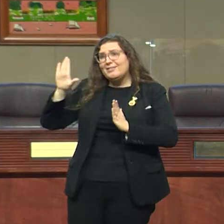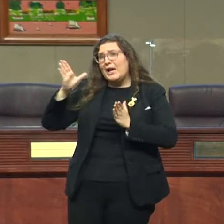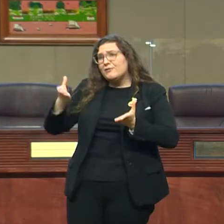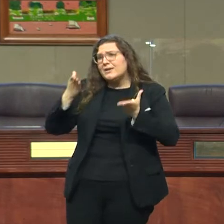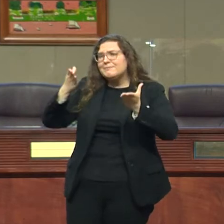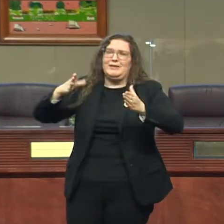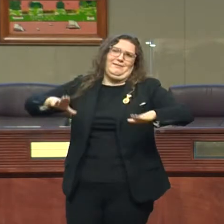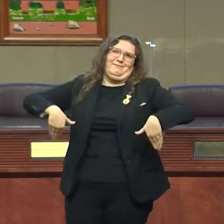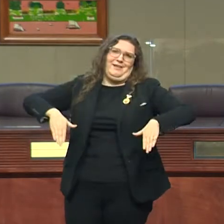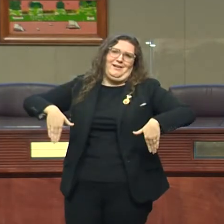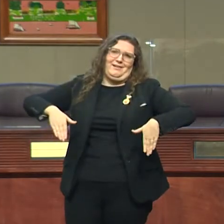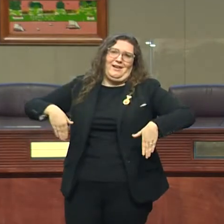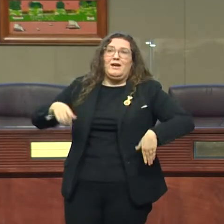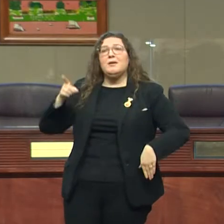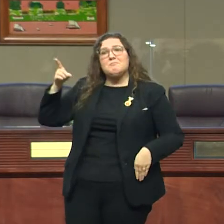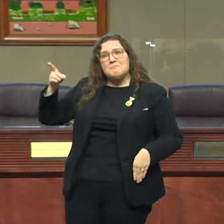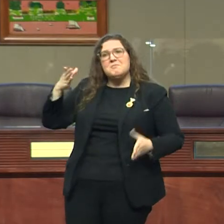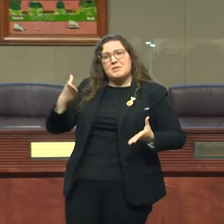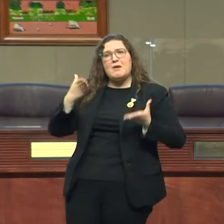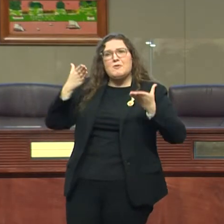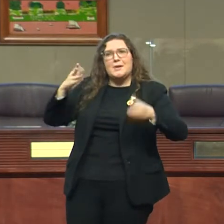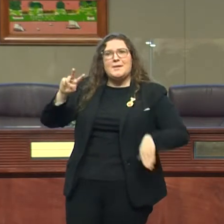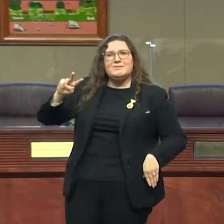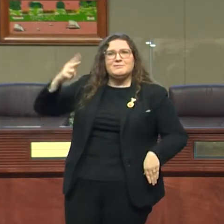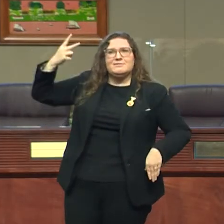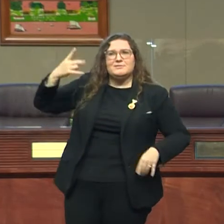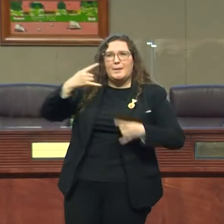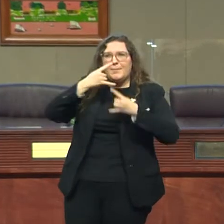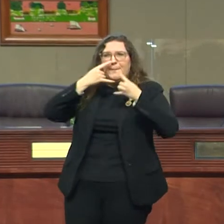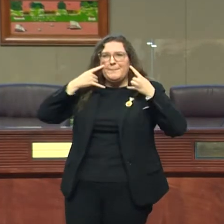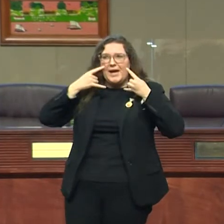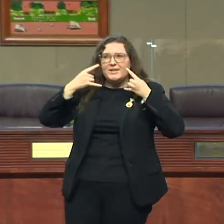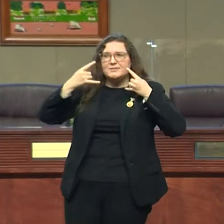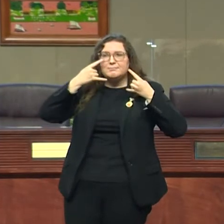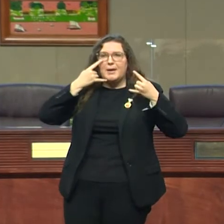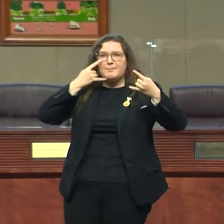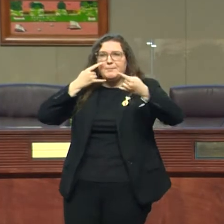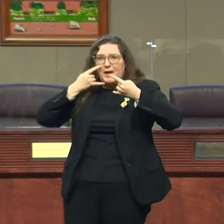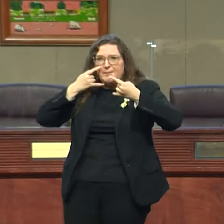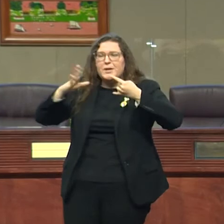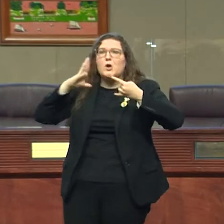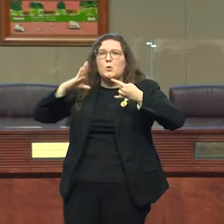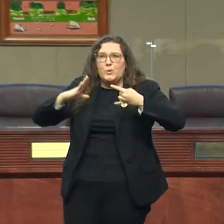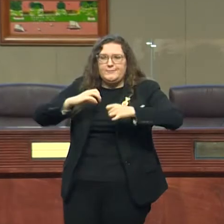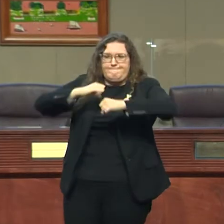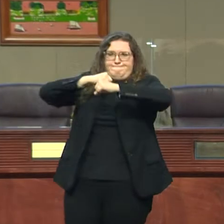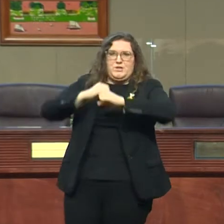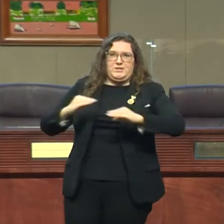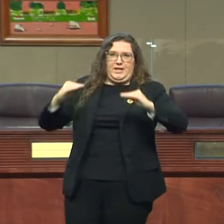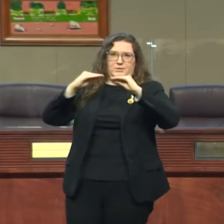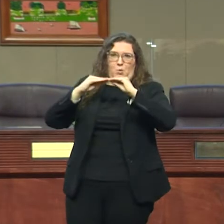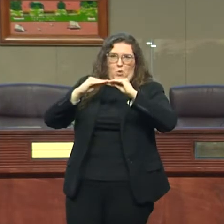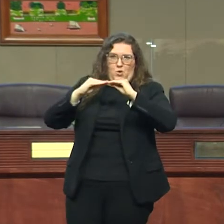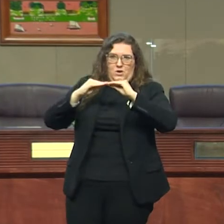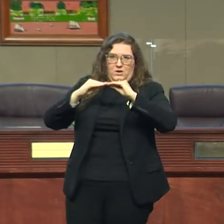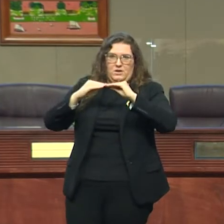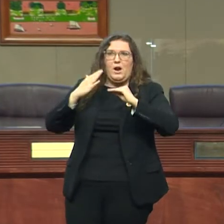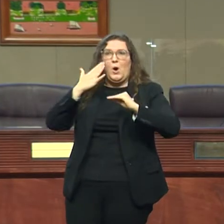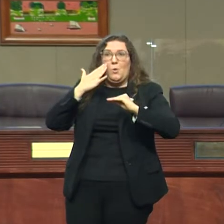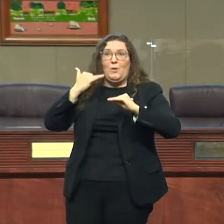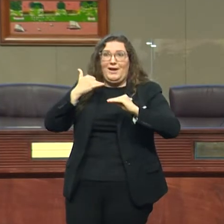some cases double masking especially will increase effectiveness against these variants that is